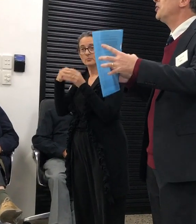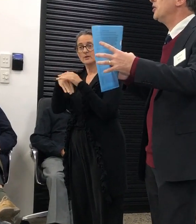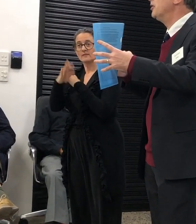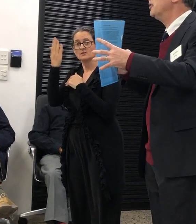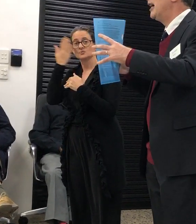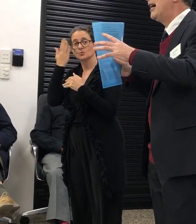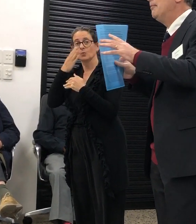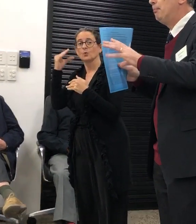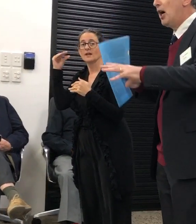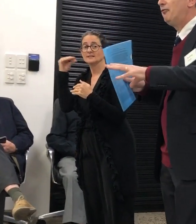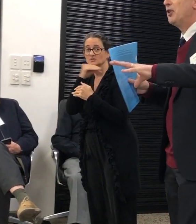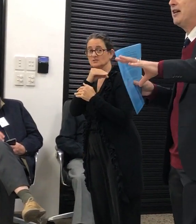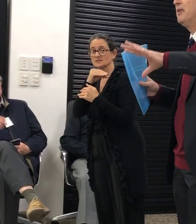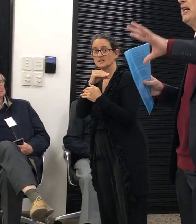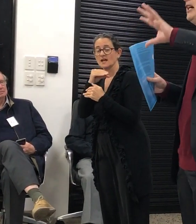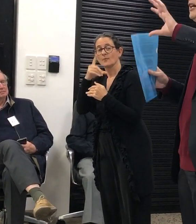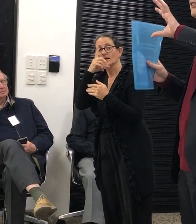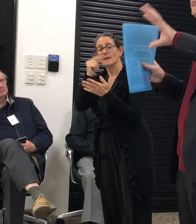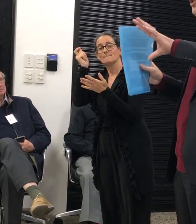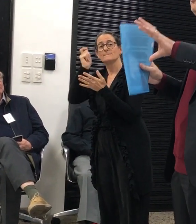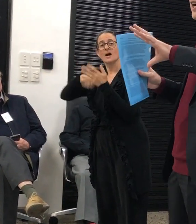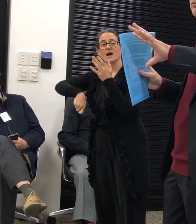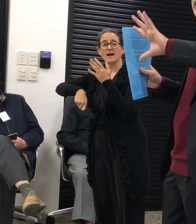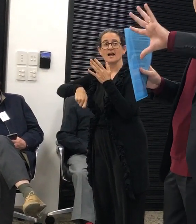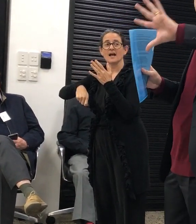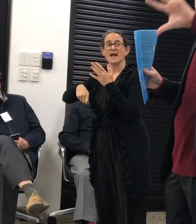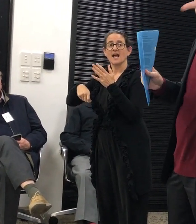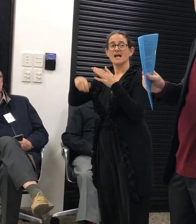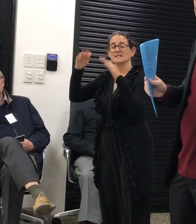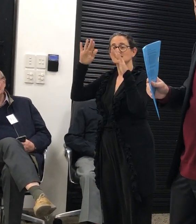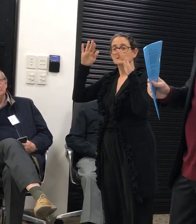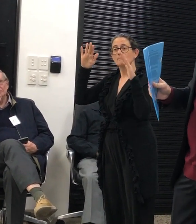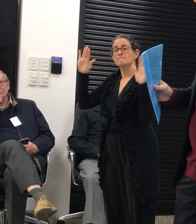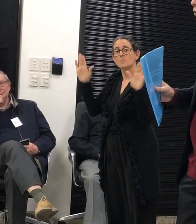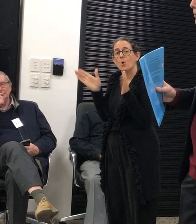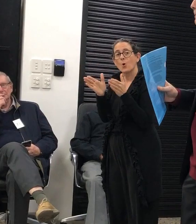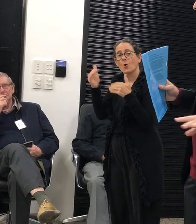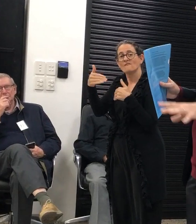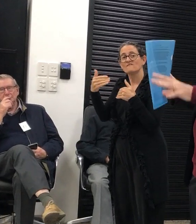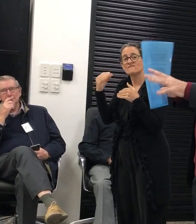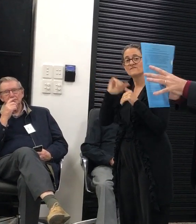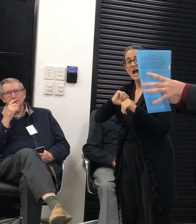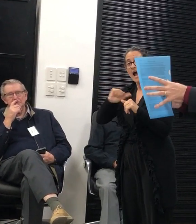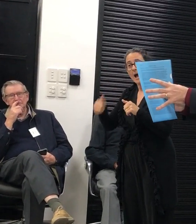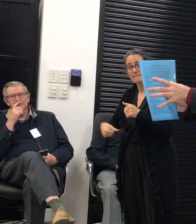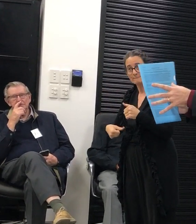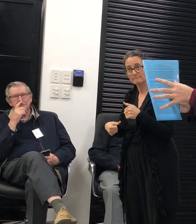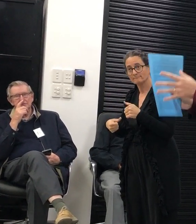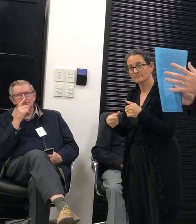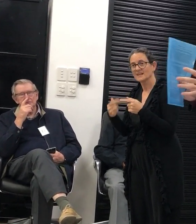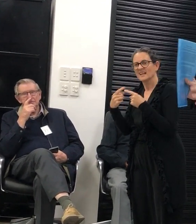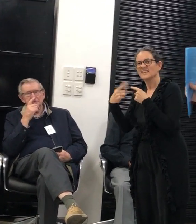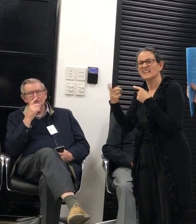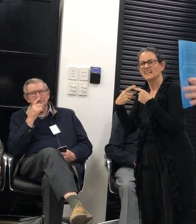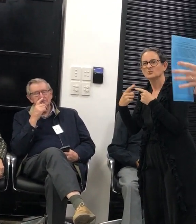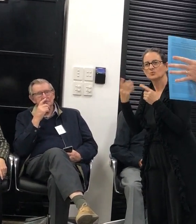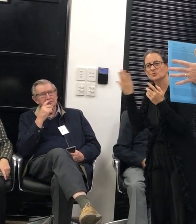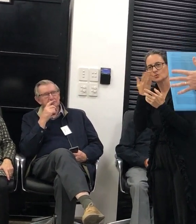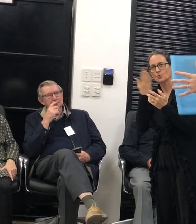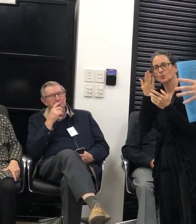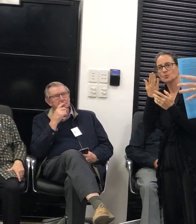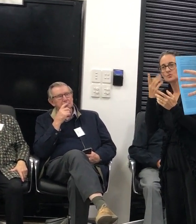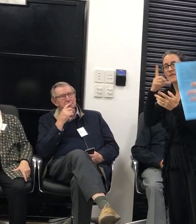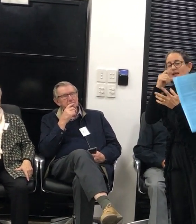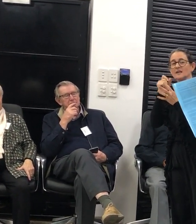able to buy for them a small farmland a little bit away from the school so that they can do what we've been doing in